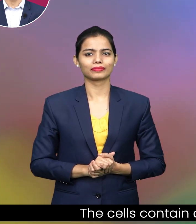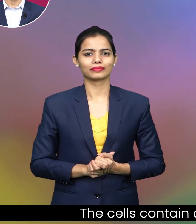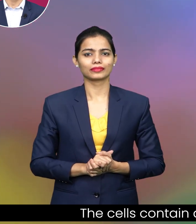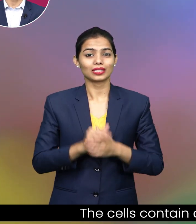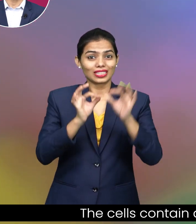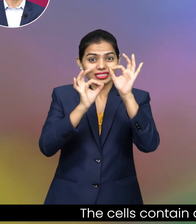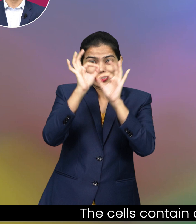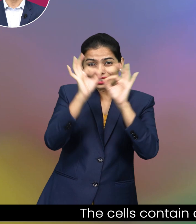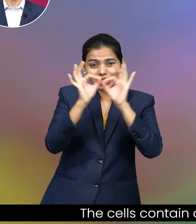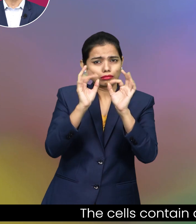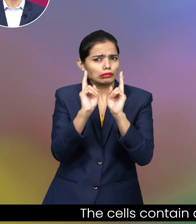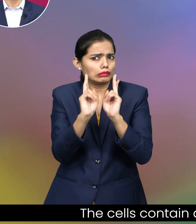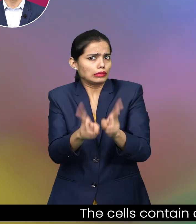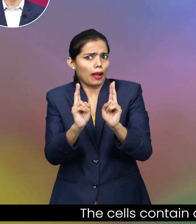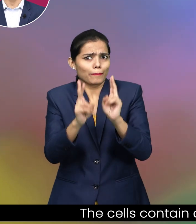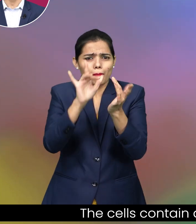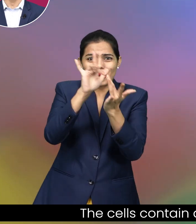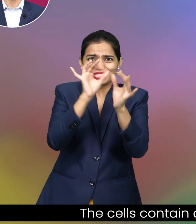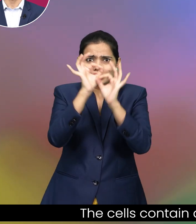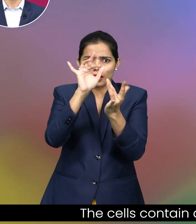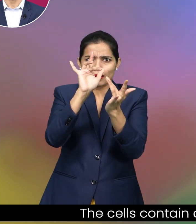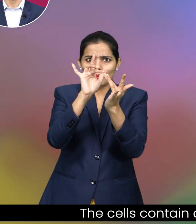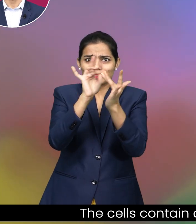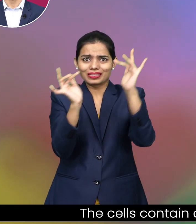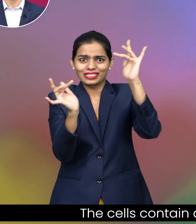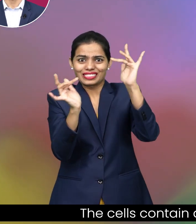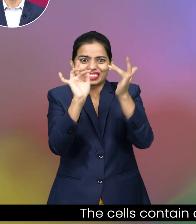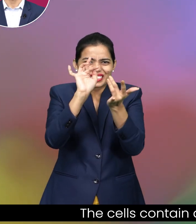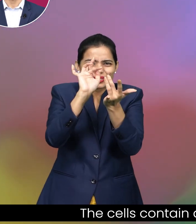These cells contain a nucleus and chromosomes.